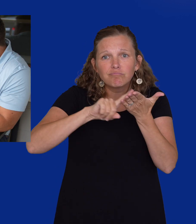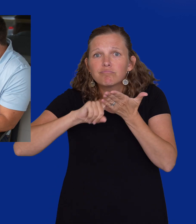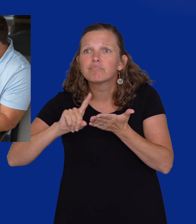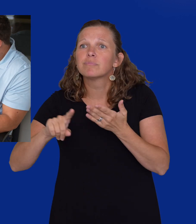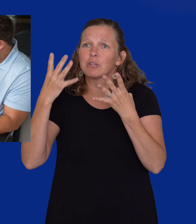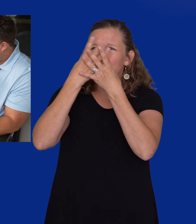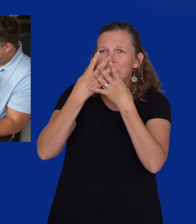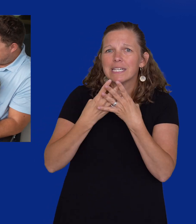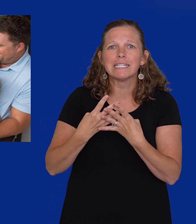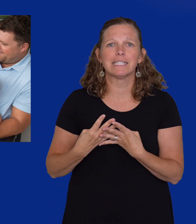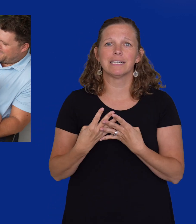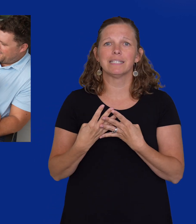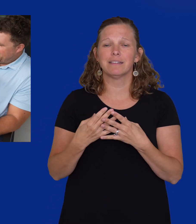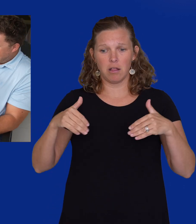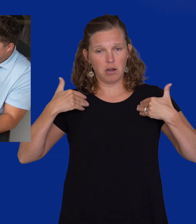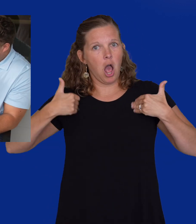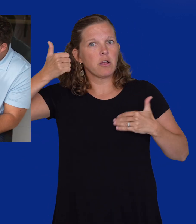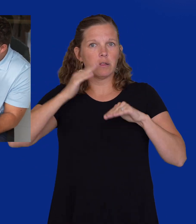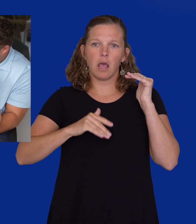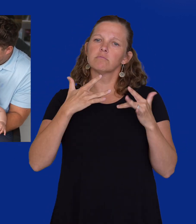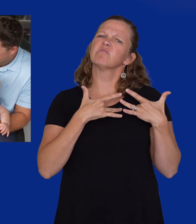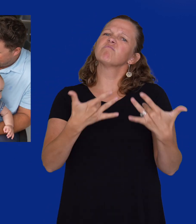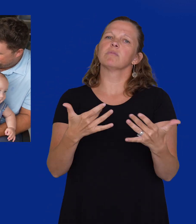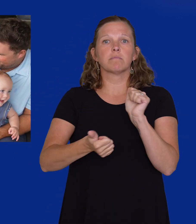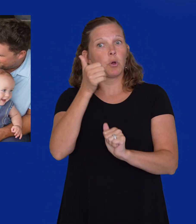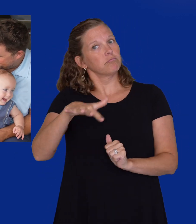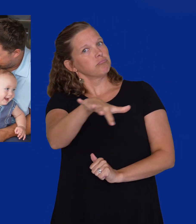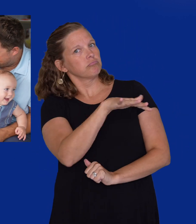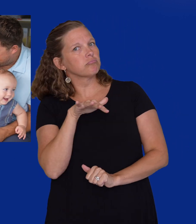screening at a younger age than the general population.